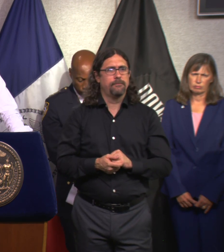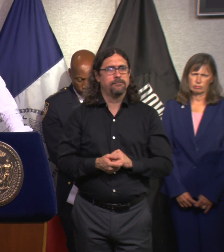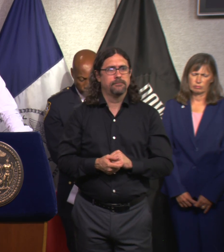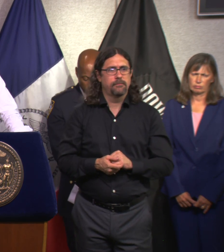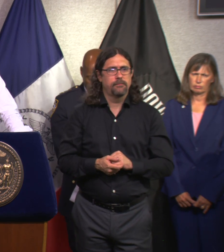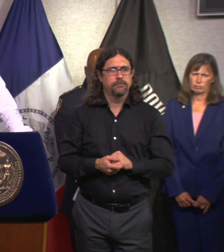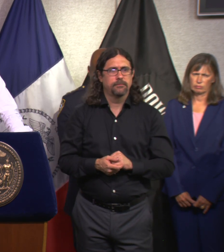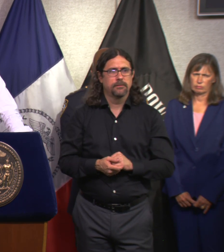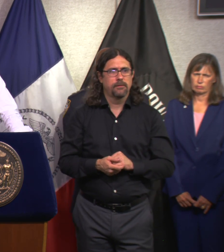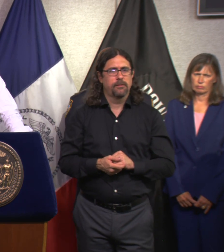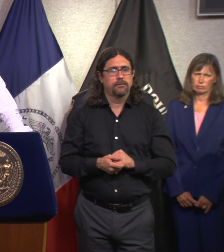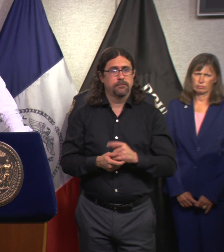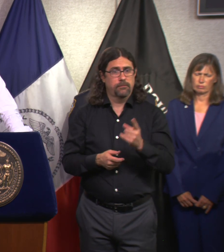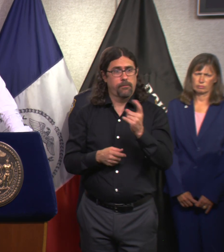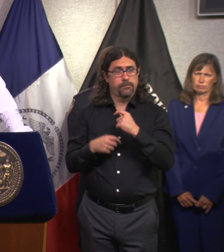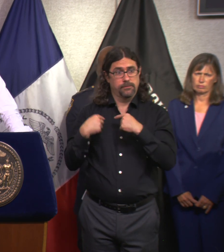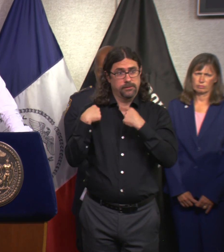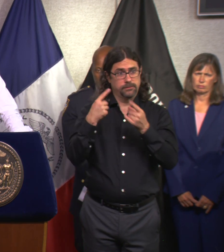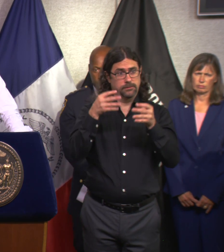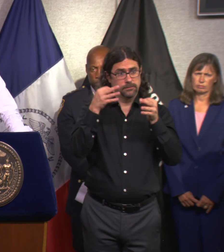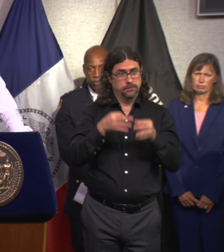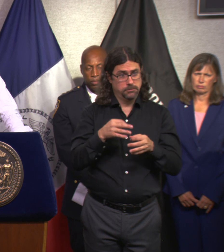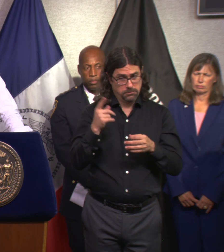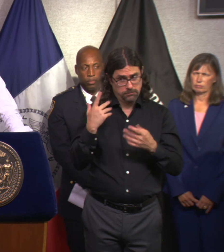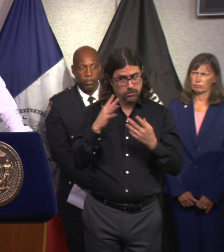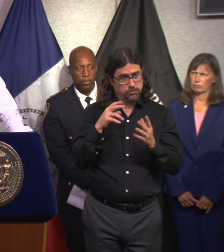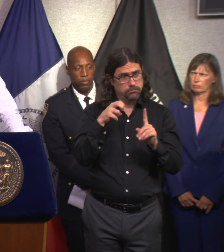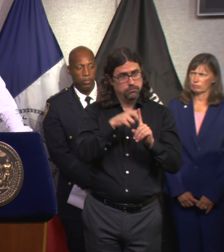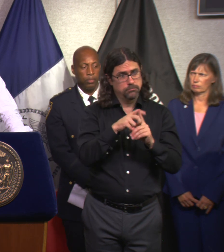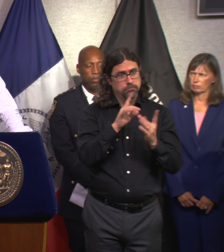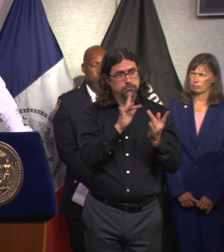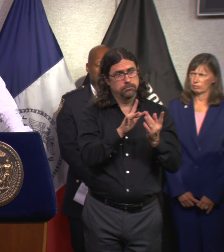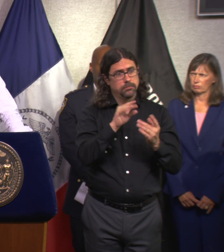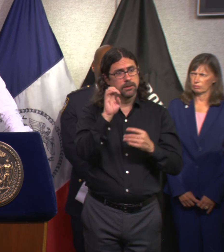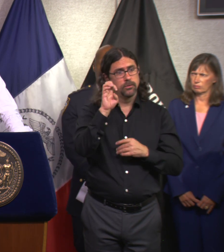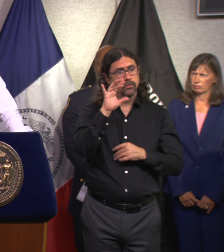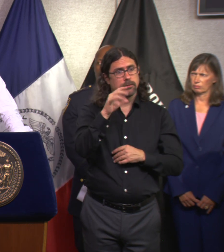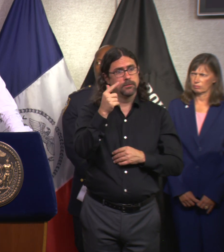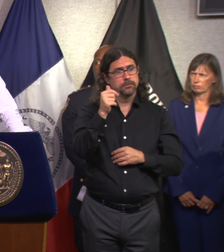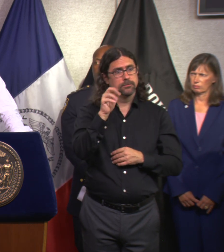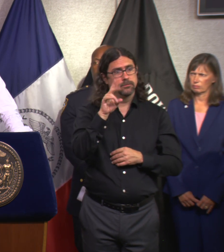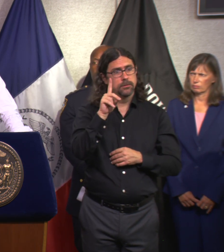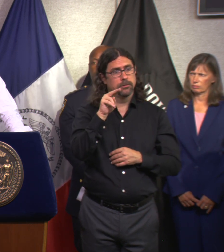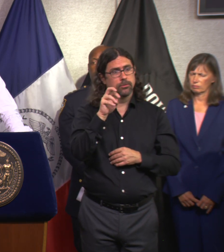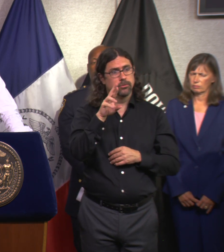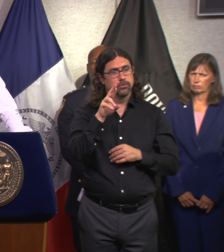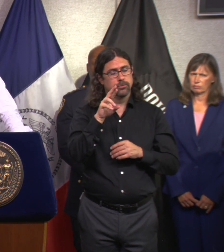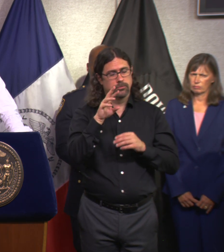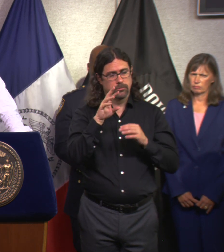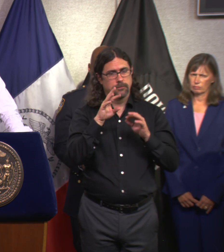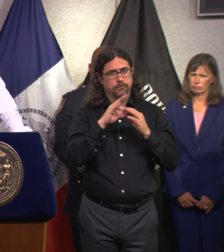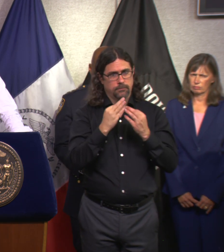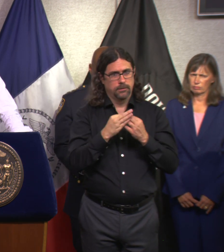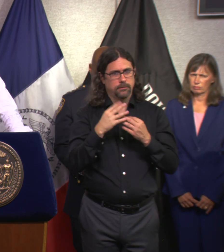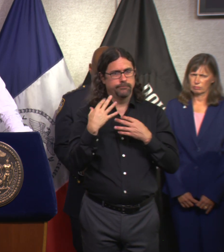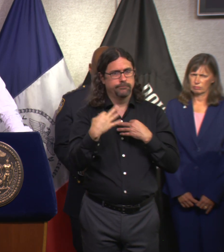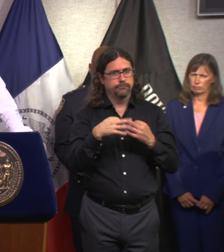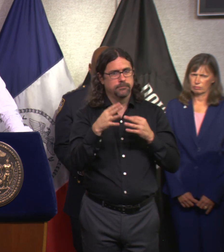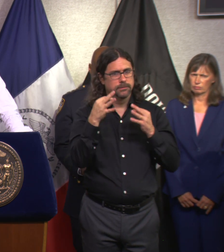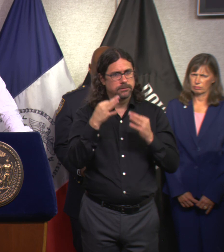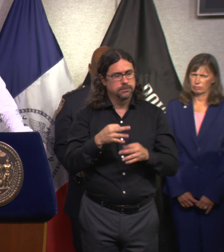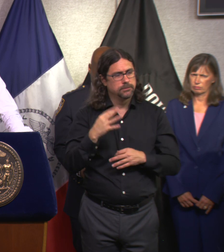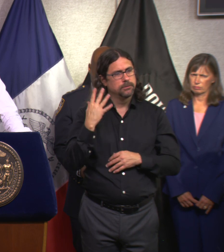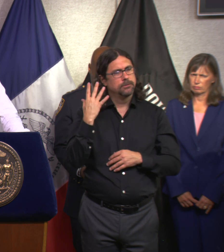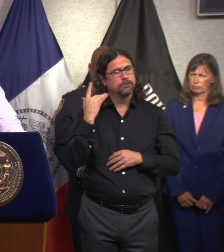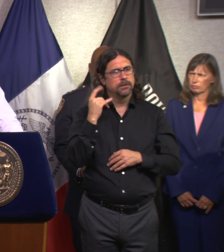to them your reasoning behind not immediately firing Daniel Pantaleo, and so that they could understand your